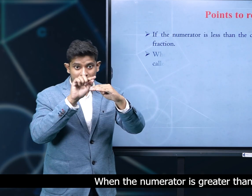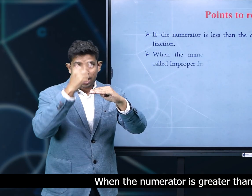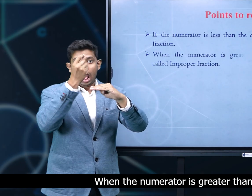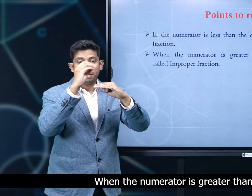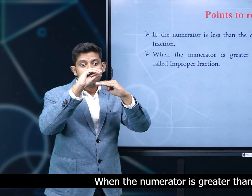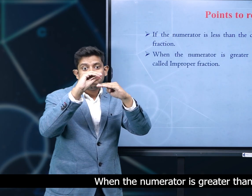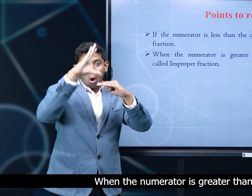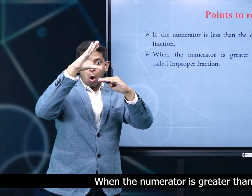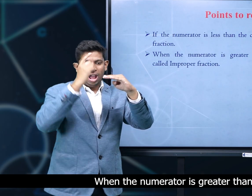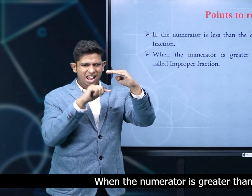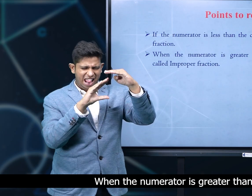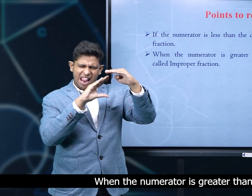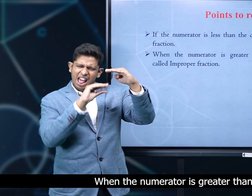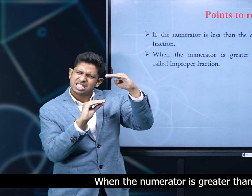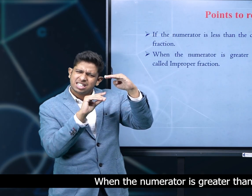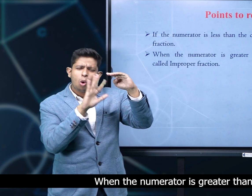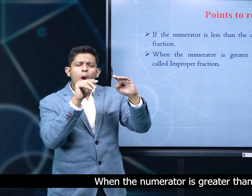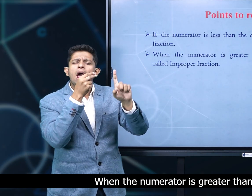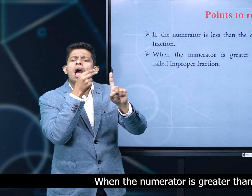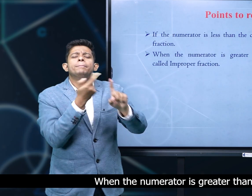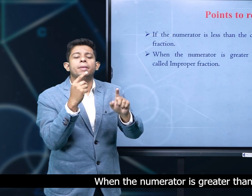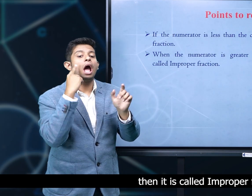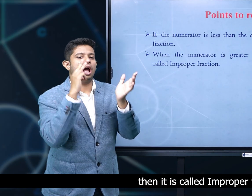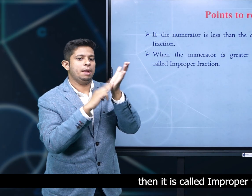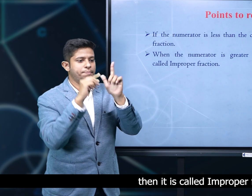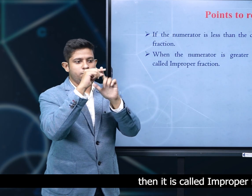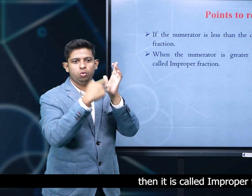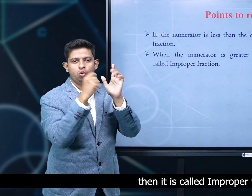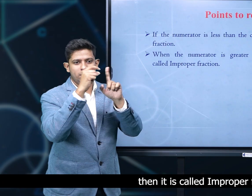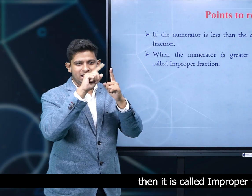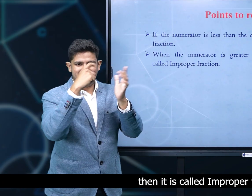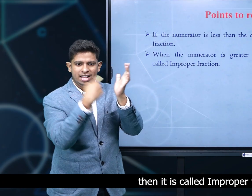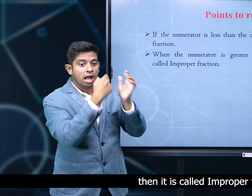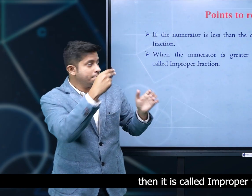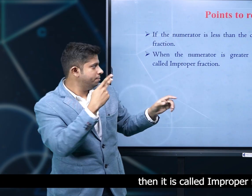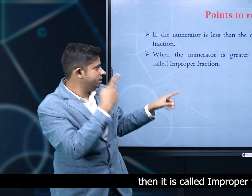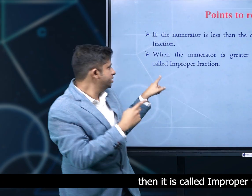When the numerator is greater than the denominator, then it is called improper fraction.